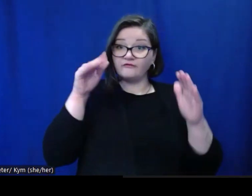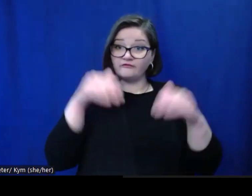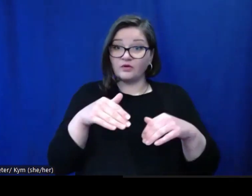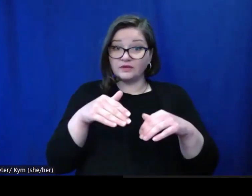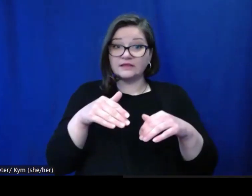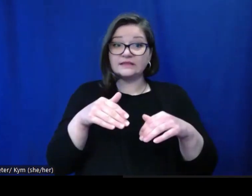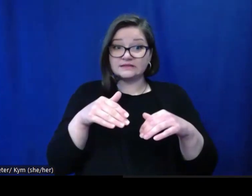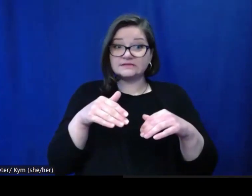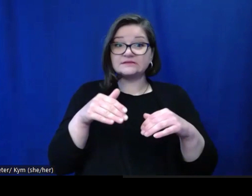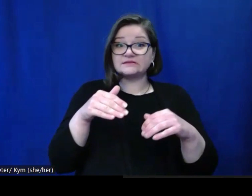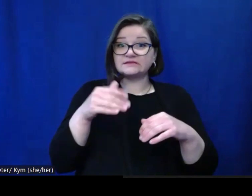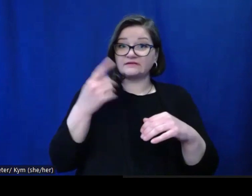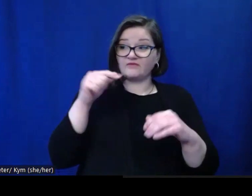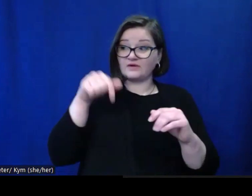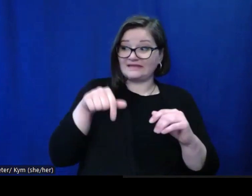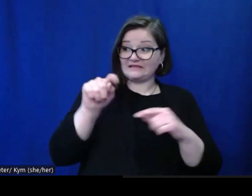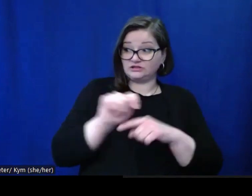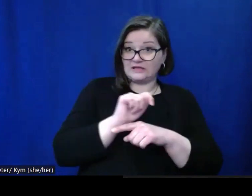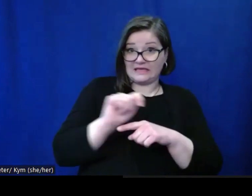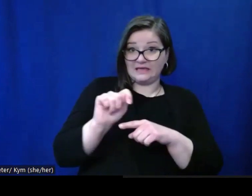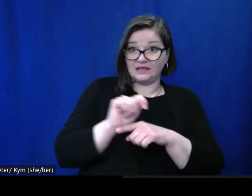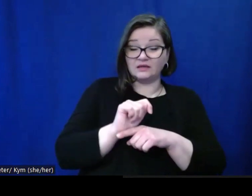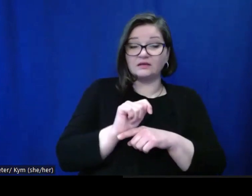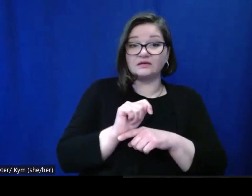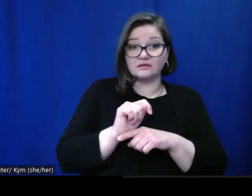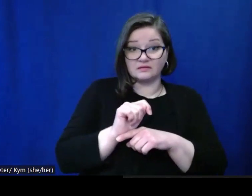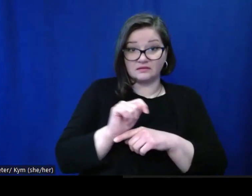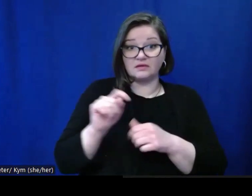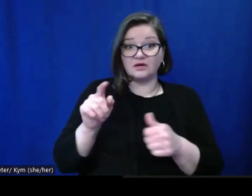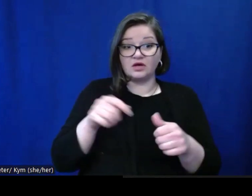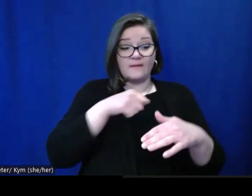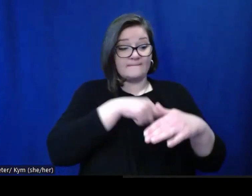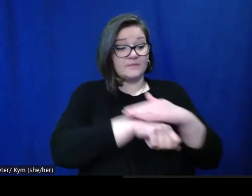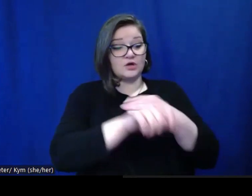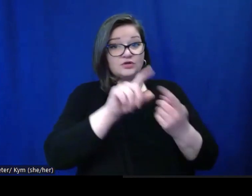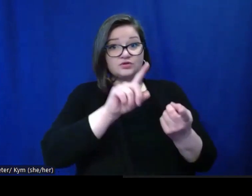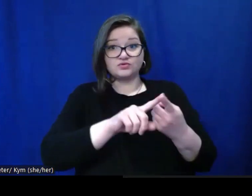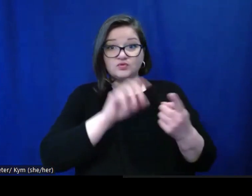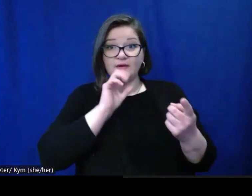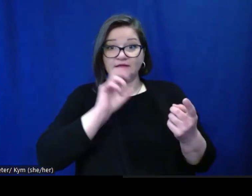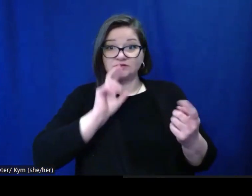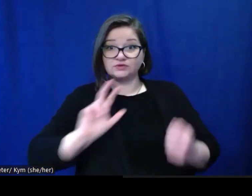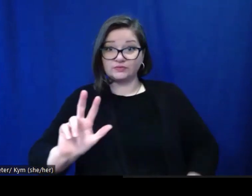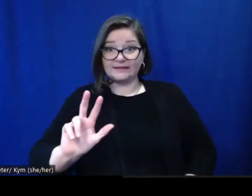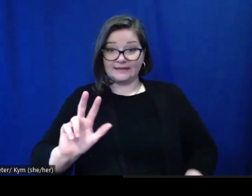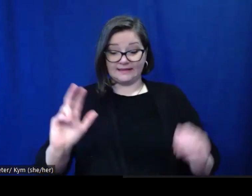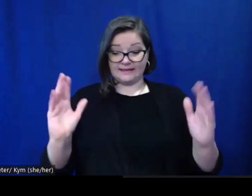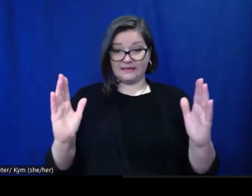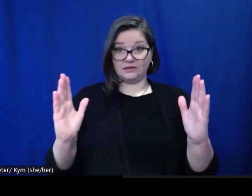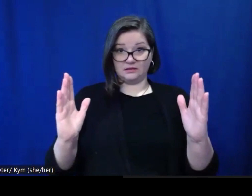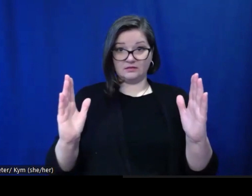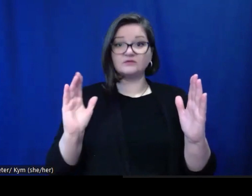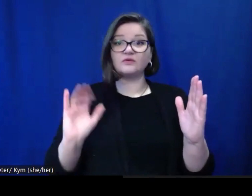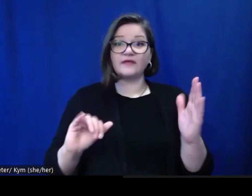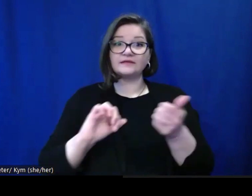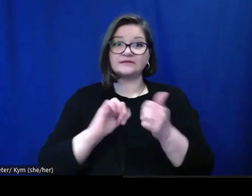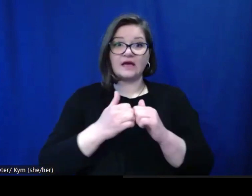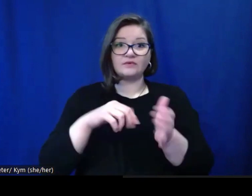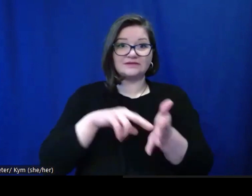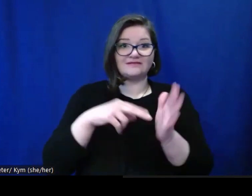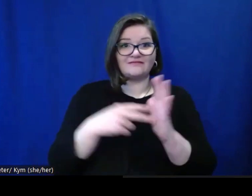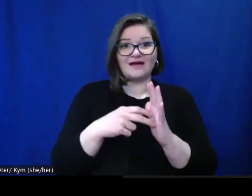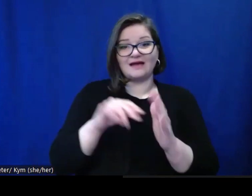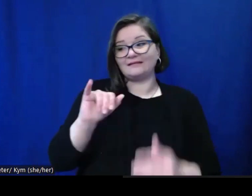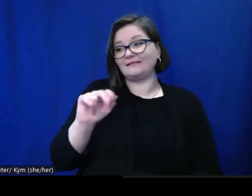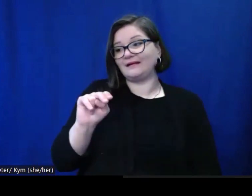for the sake of this training, birth to the age of 3 years old. So that's how we're going to define infant